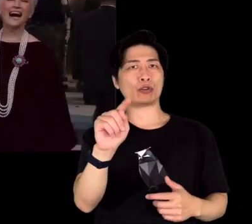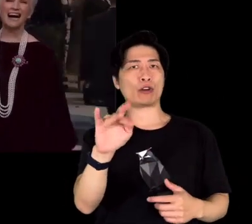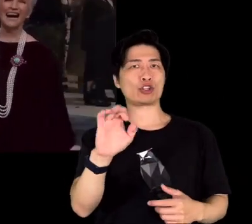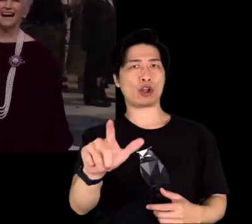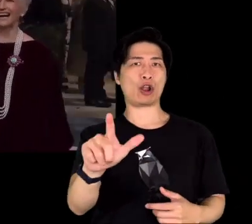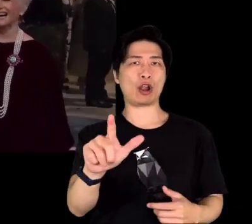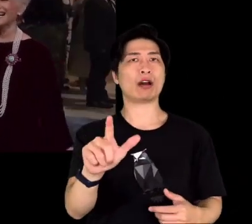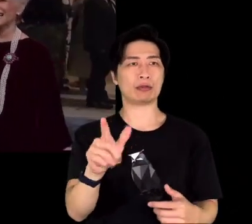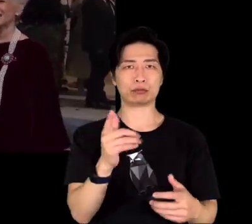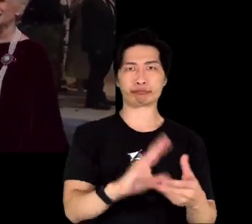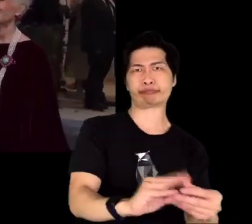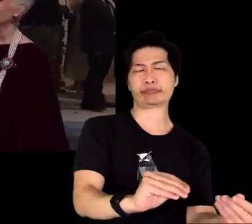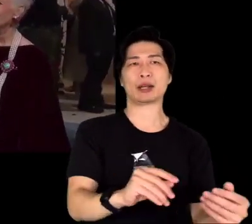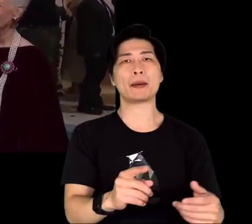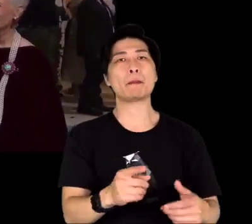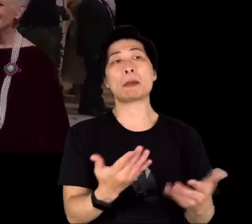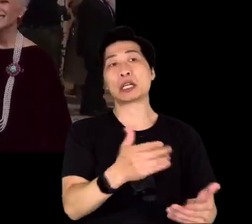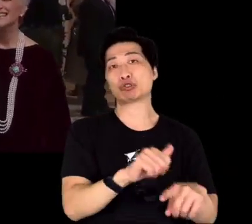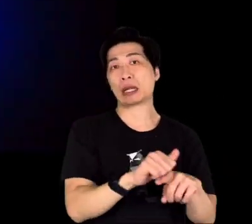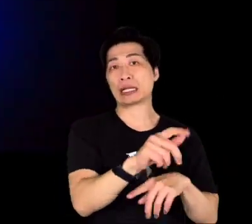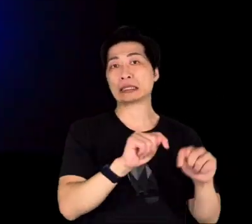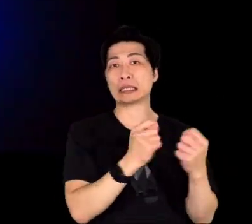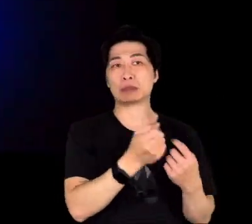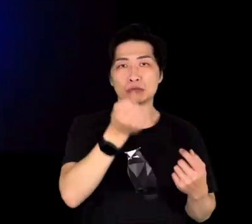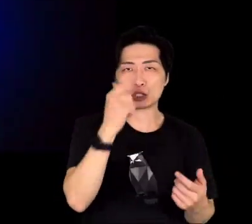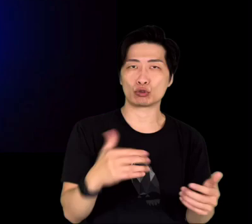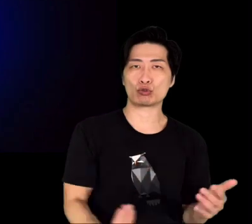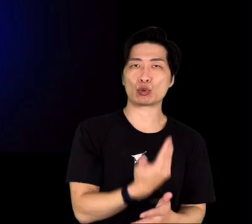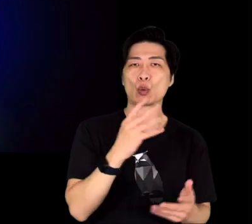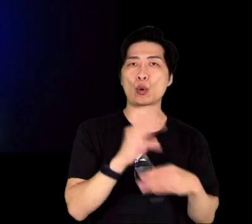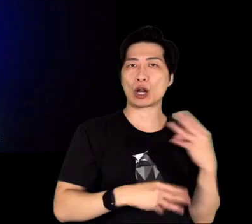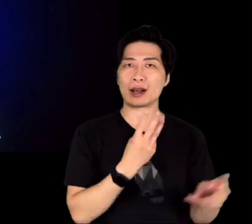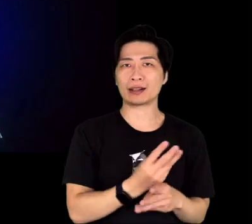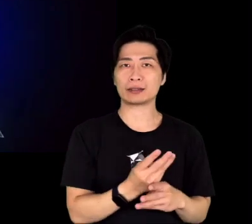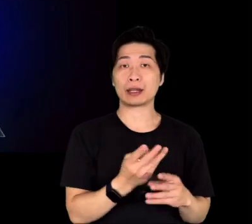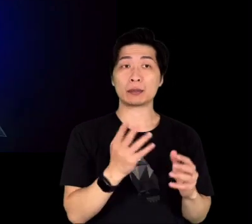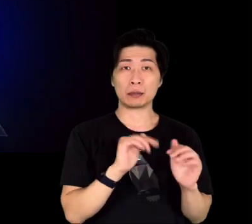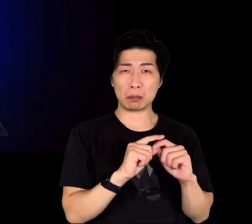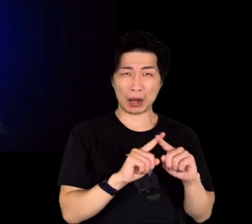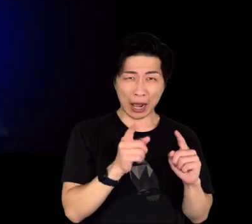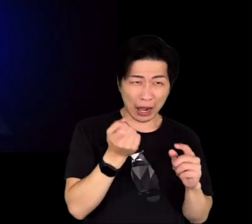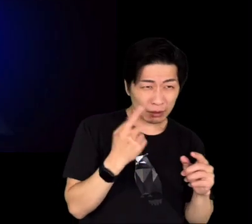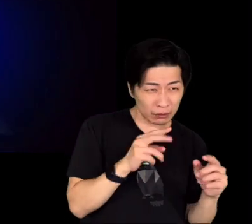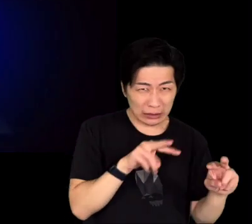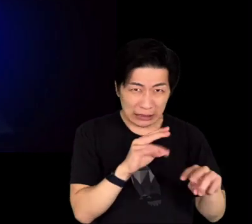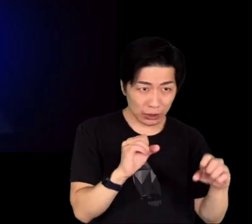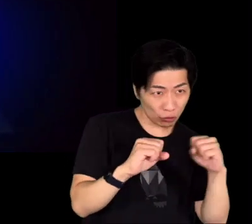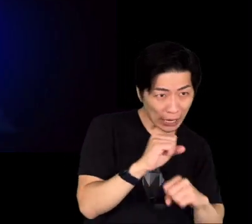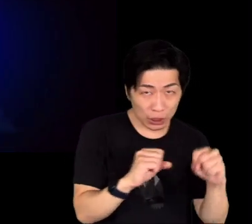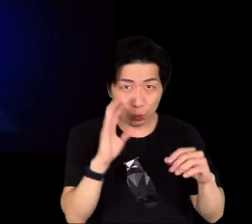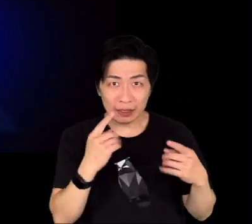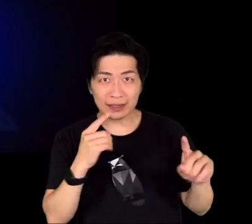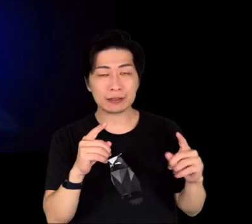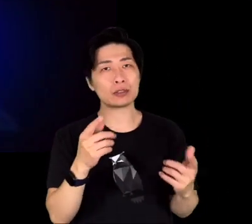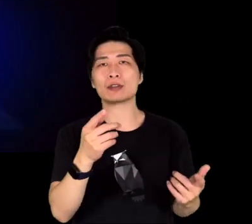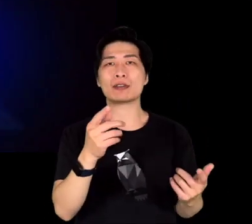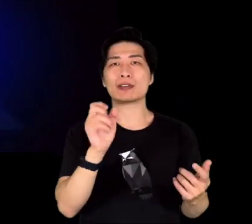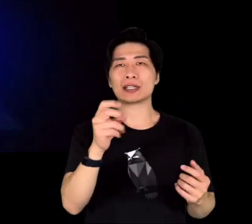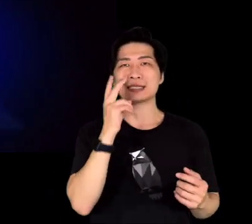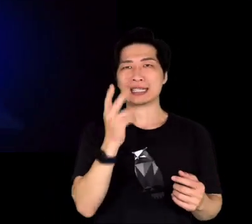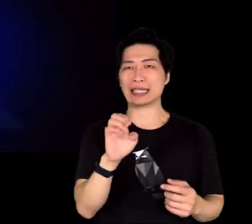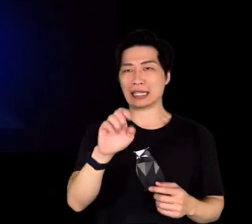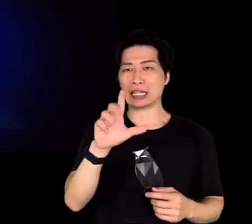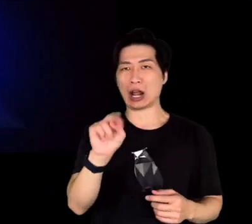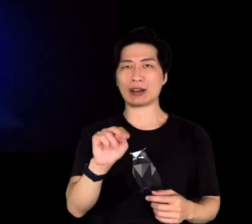team to get used to this new world. However, in order to gauge if this strategy will be successful, one needs to look no further than Elon's